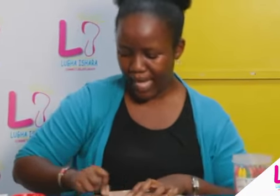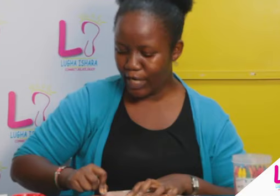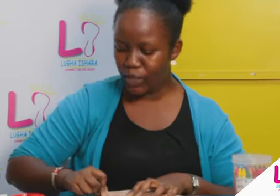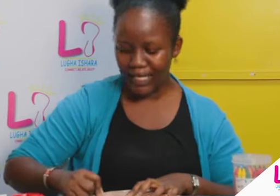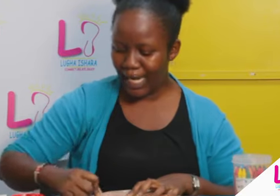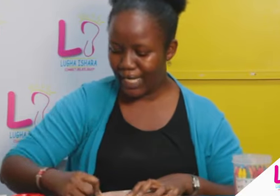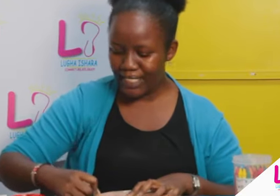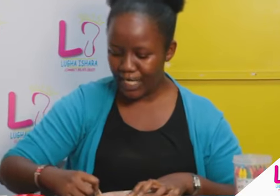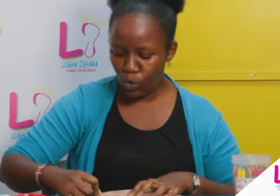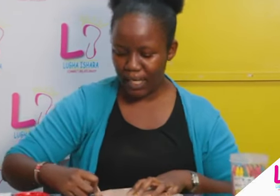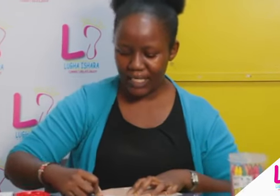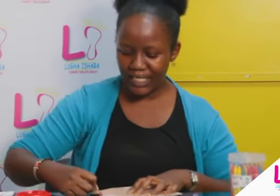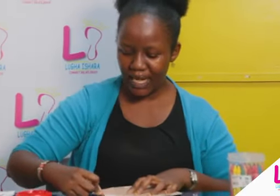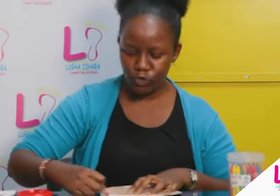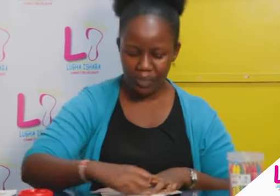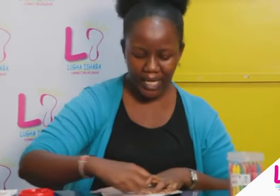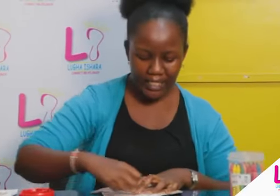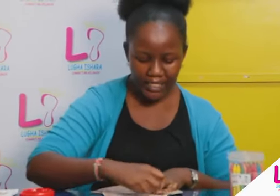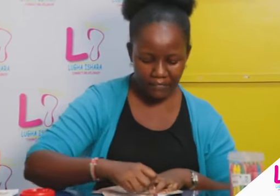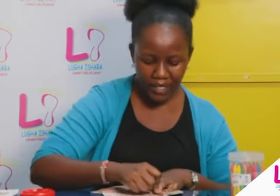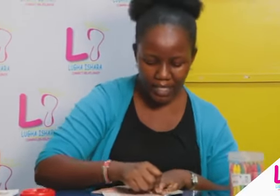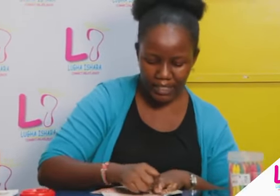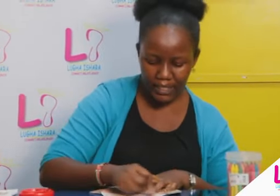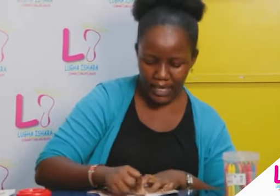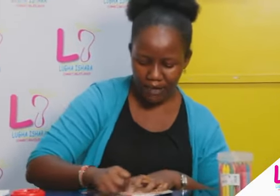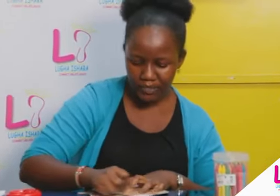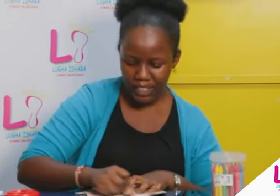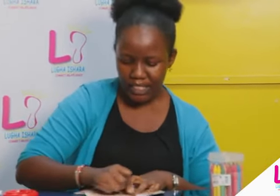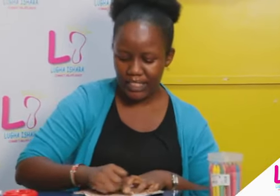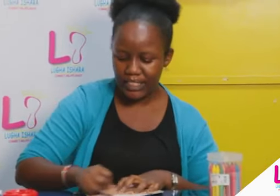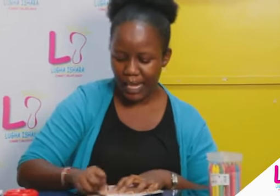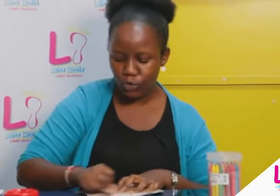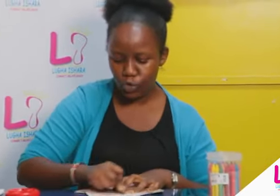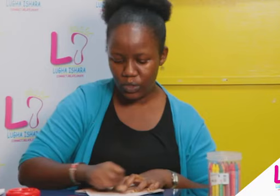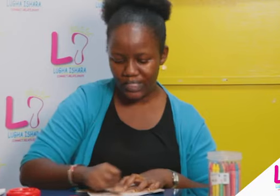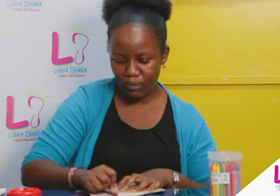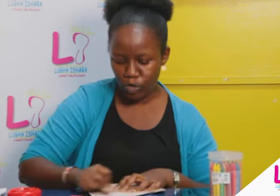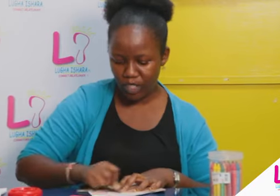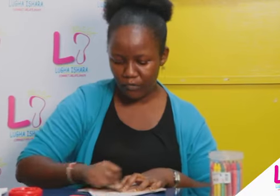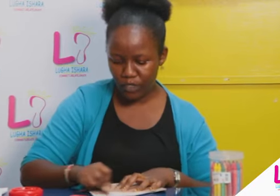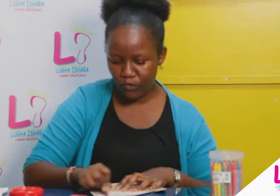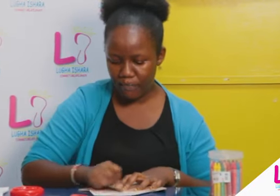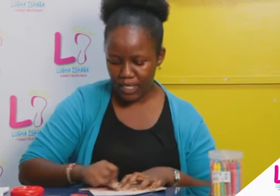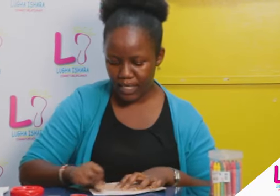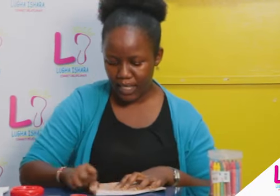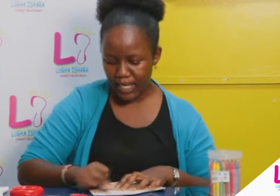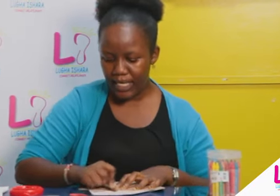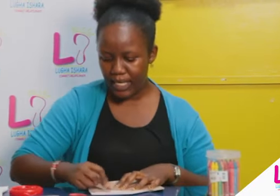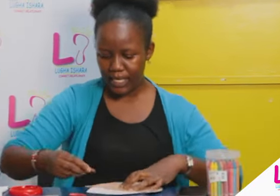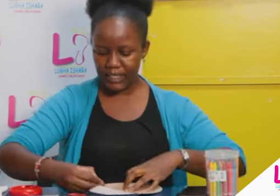And you can color it anyway. It doesn't have to be like Teacher Faith's craft. It's up to you. The same way you're different from me is the